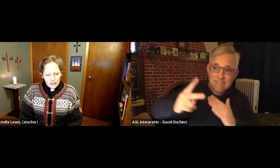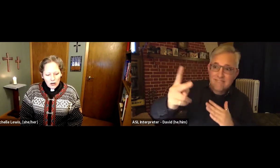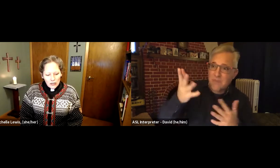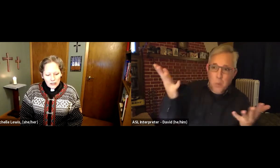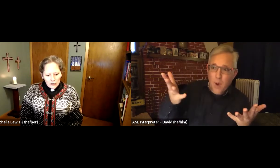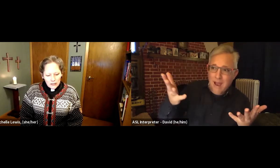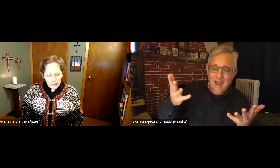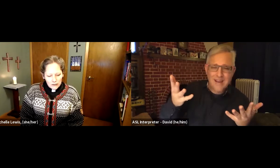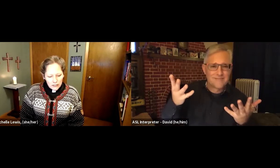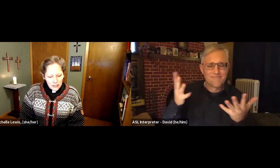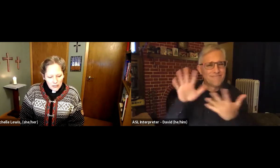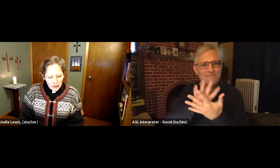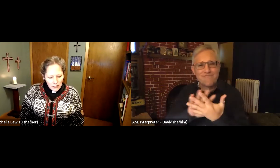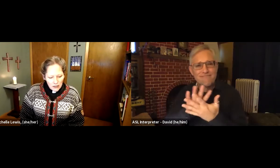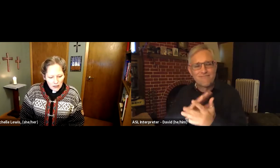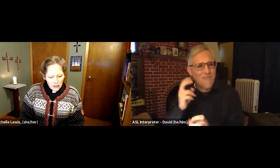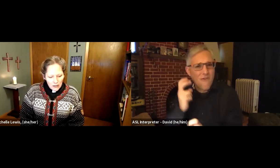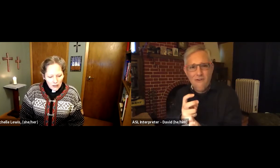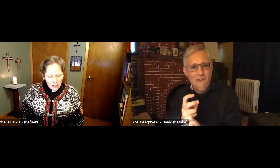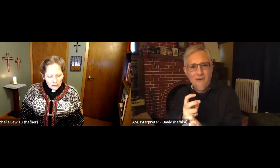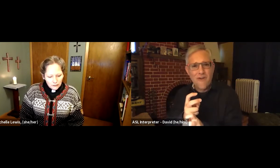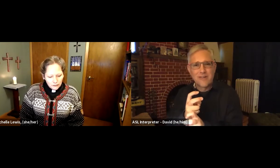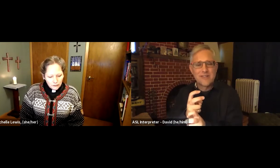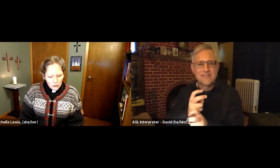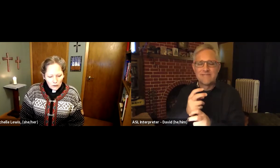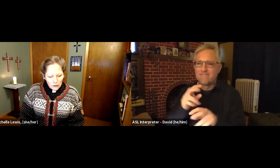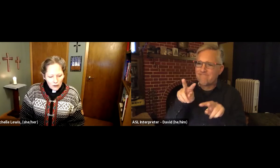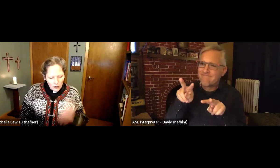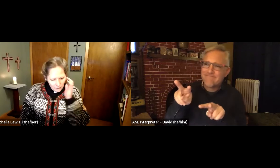It is hard to see.